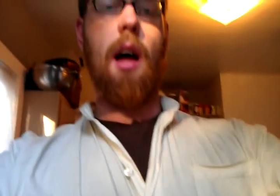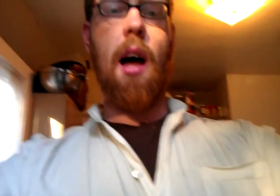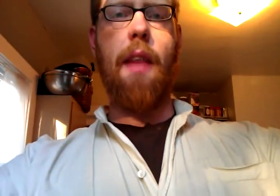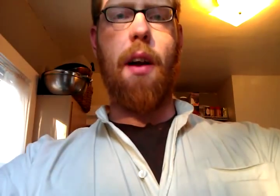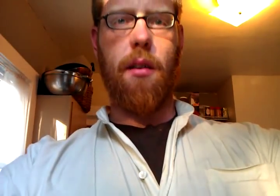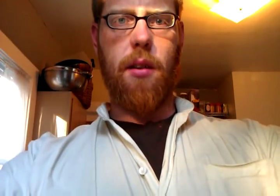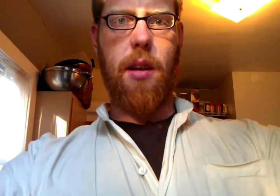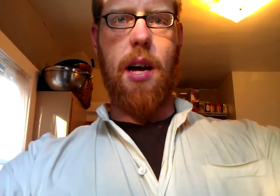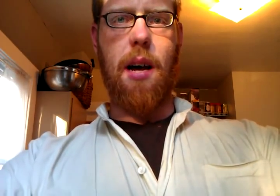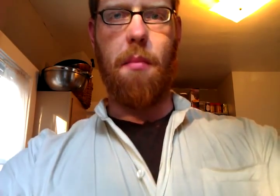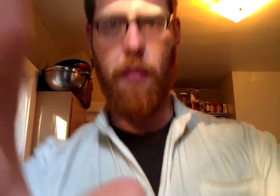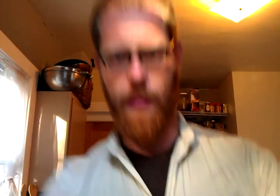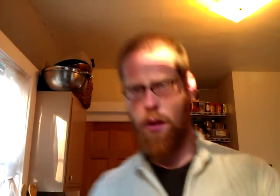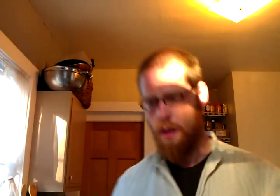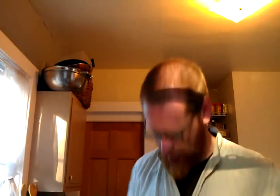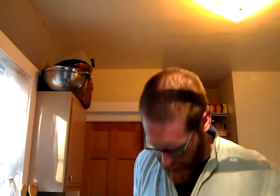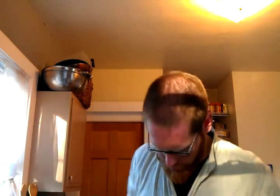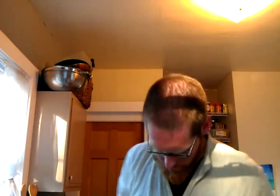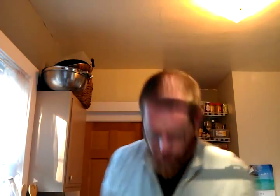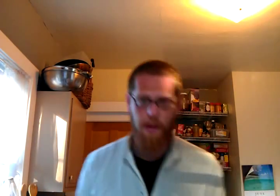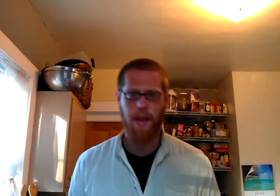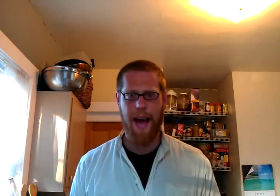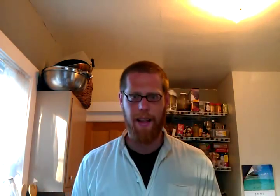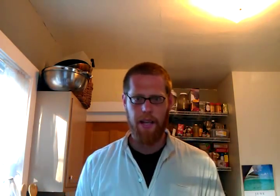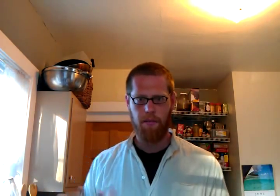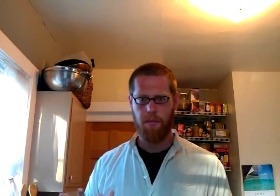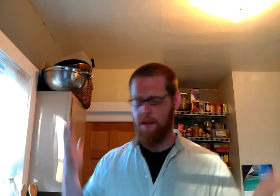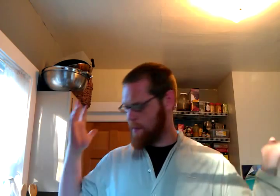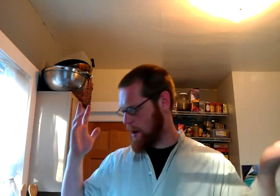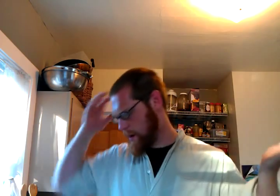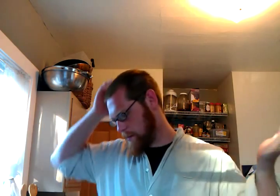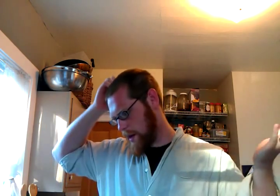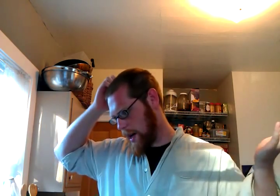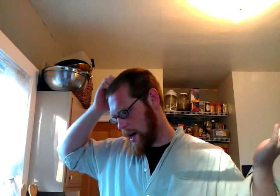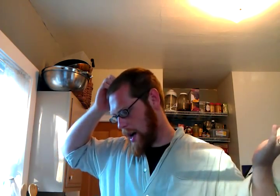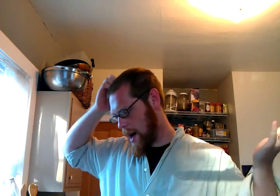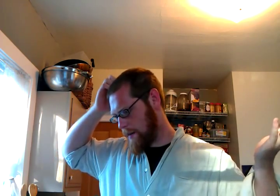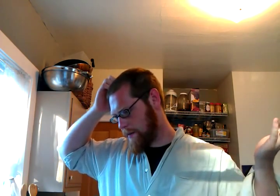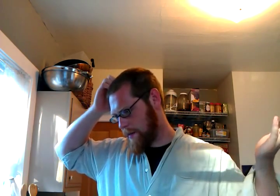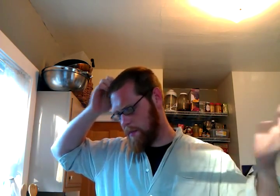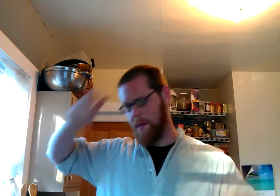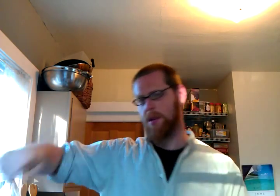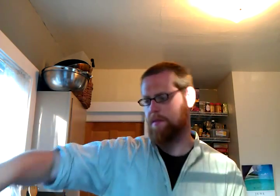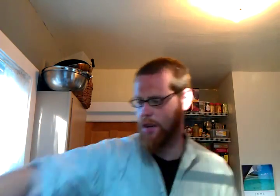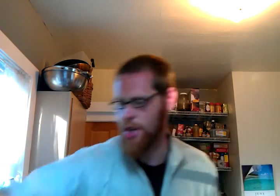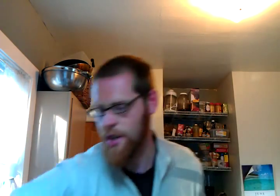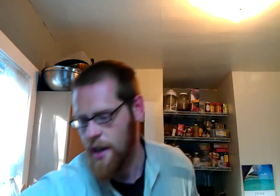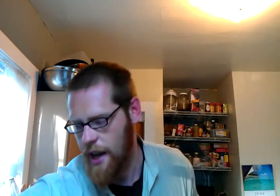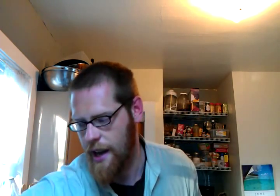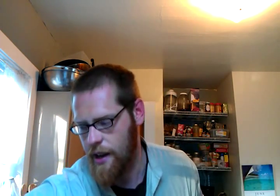Hi there. I'm Callid, Keefe-Perry, from the Image of Fish and